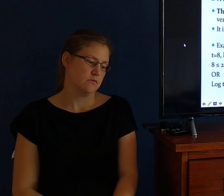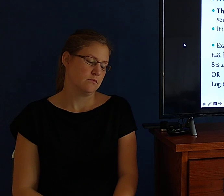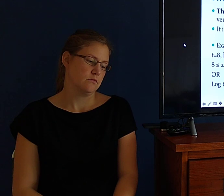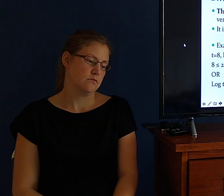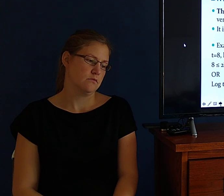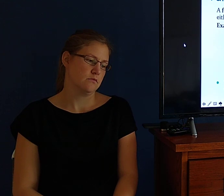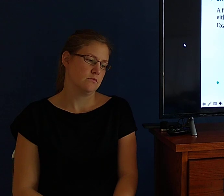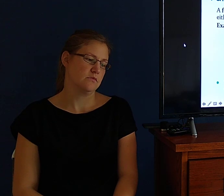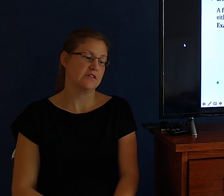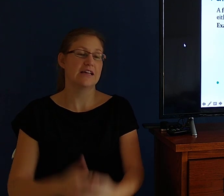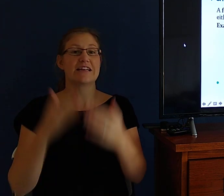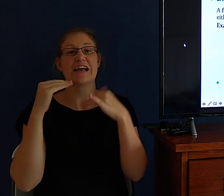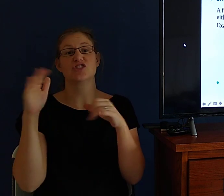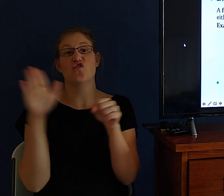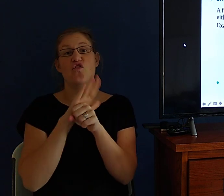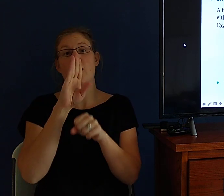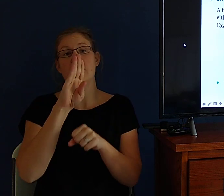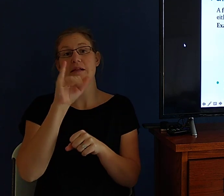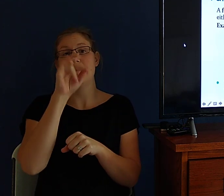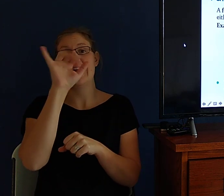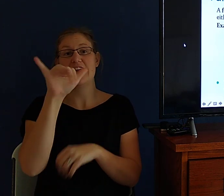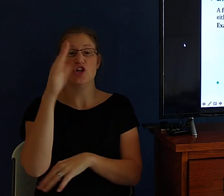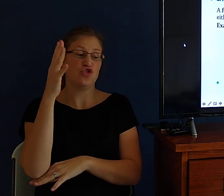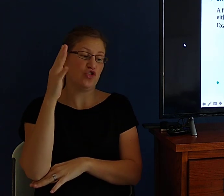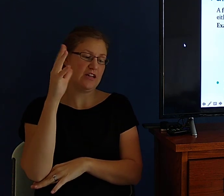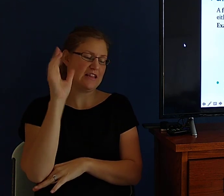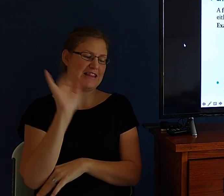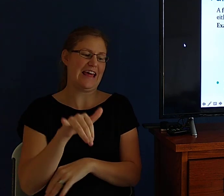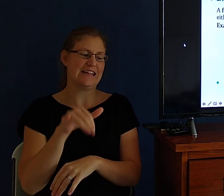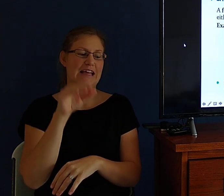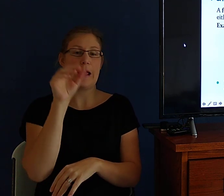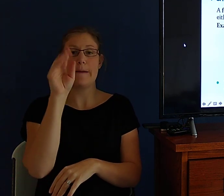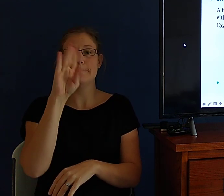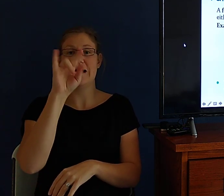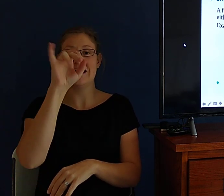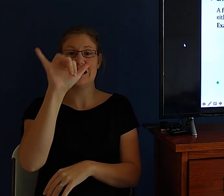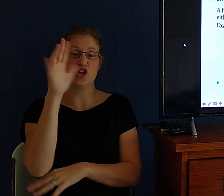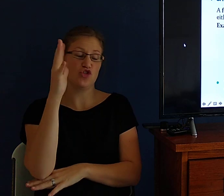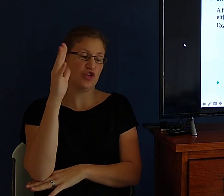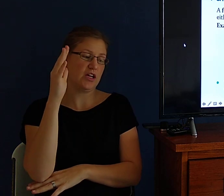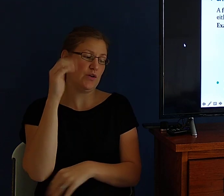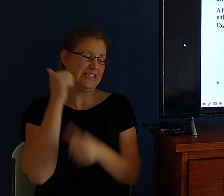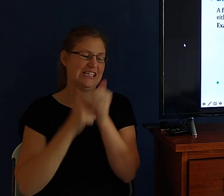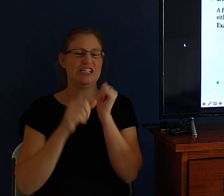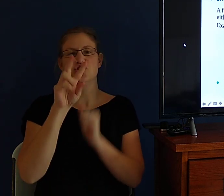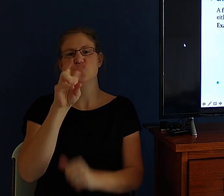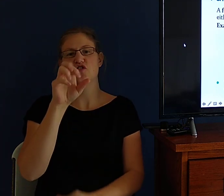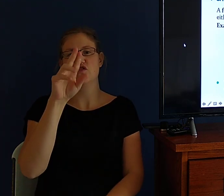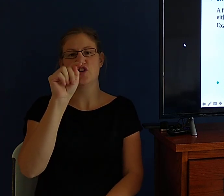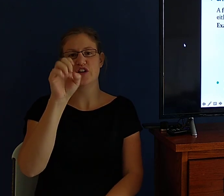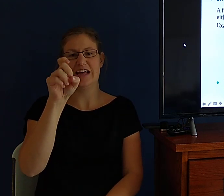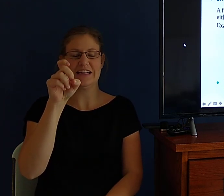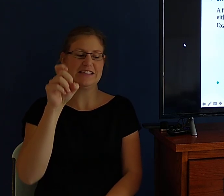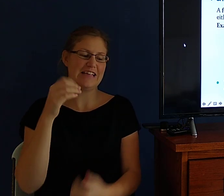Next, full binary tree. A full binary tree is a binary tree in which each vertex has either